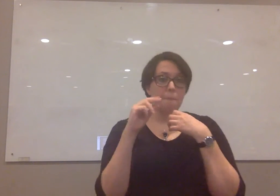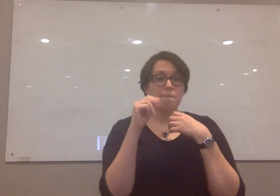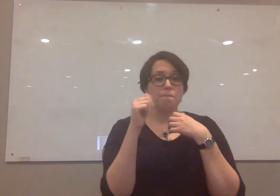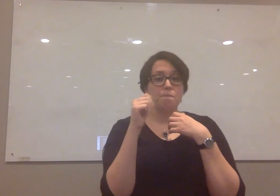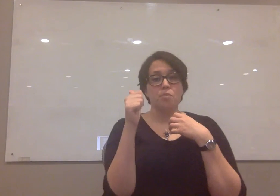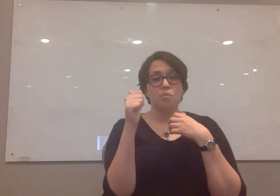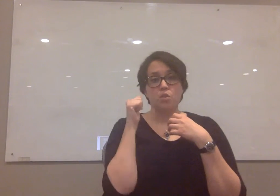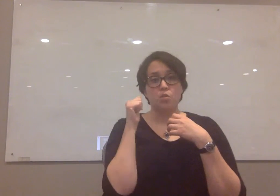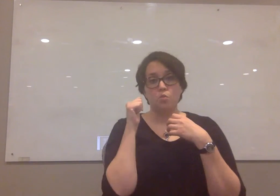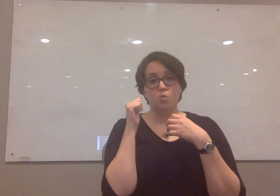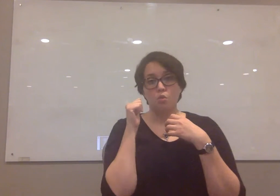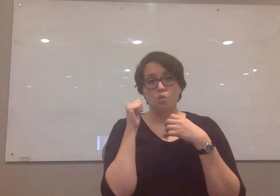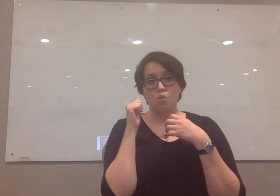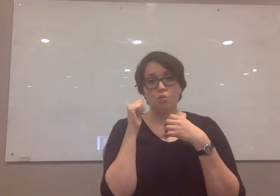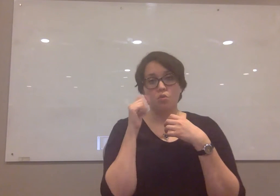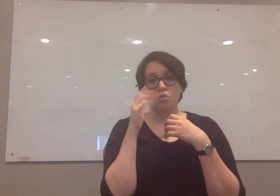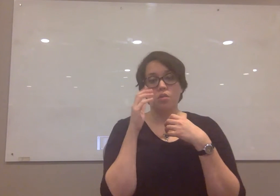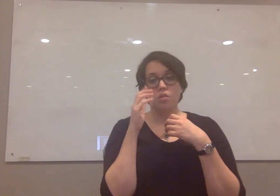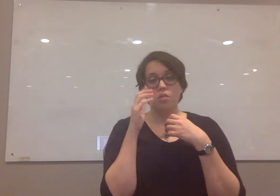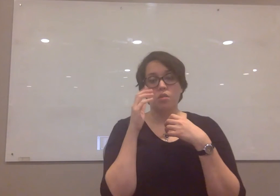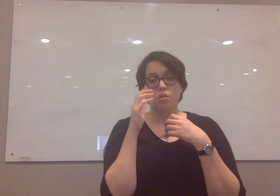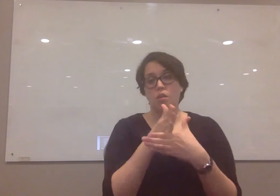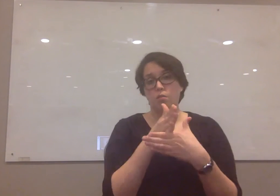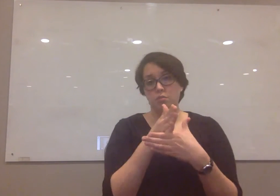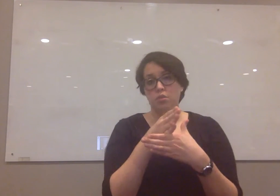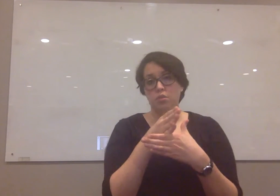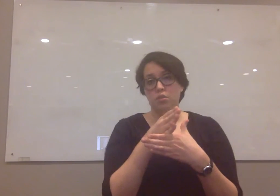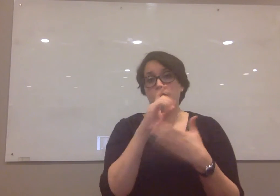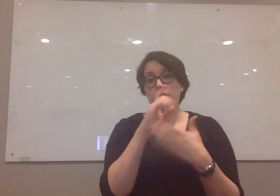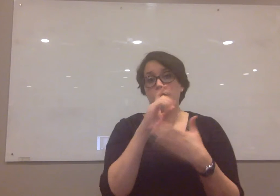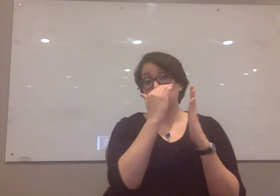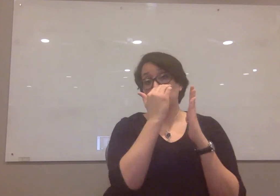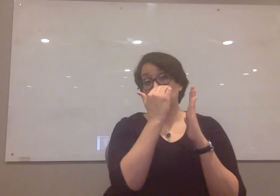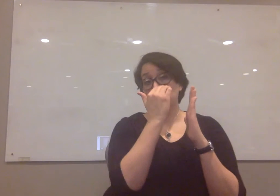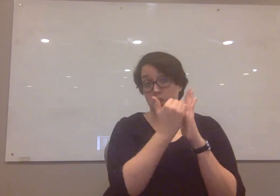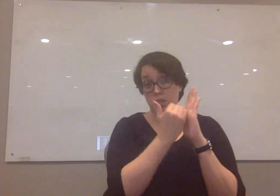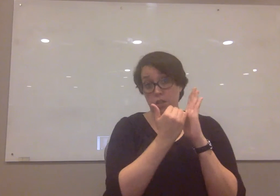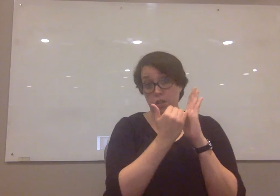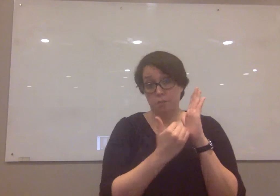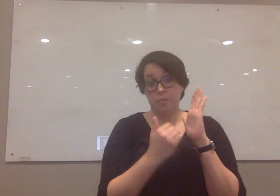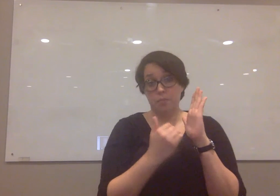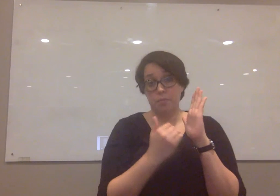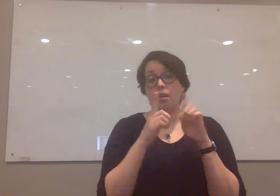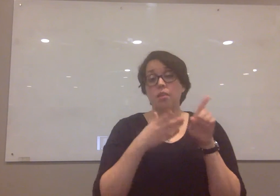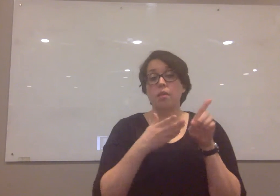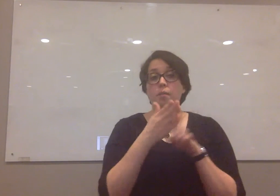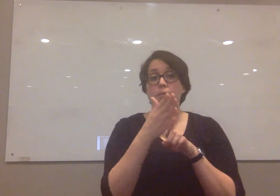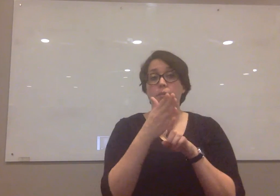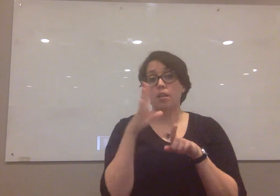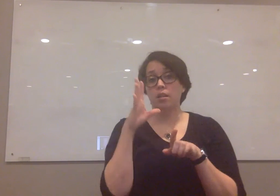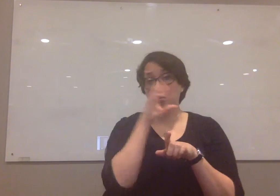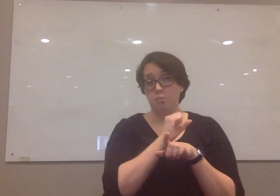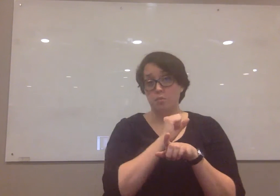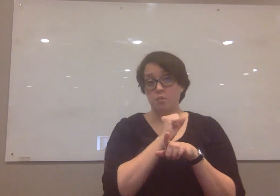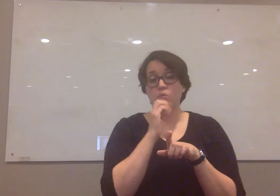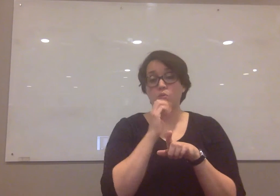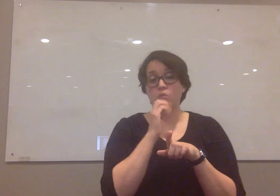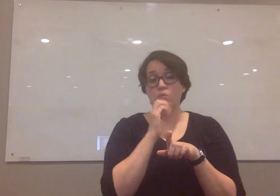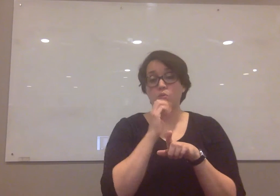partway through. So it's either you list them out. So the main assumption is like you'd with instead of